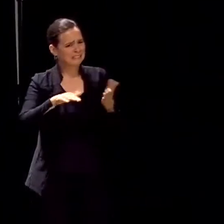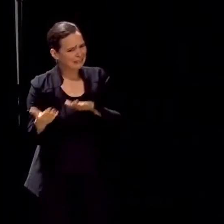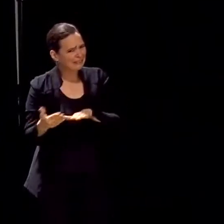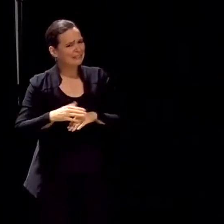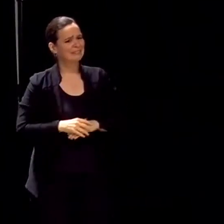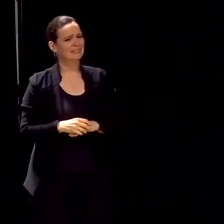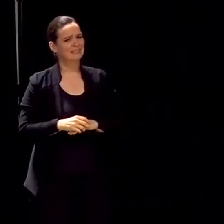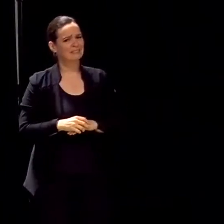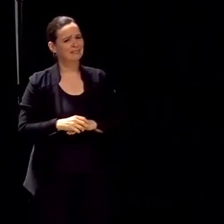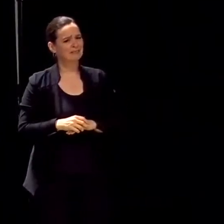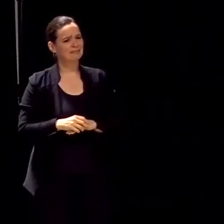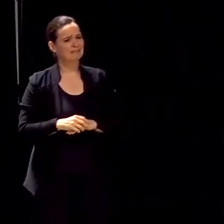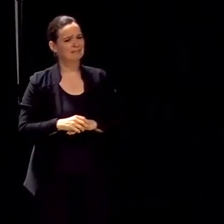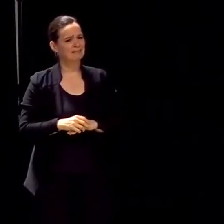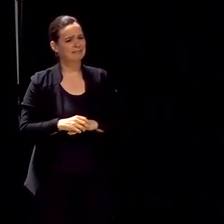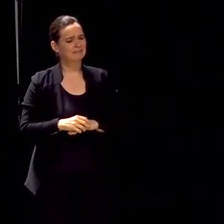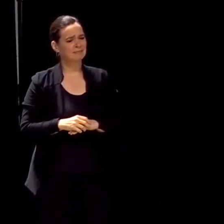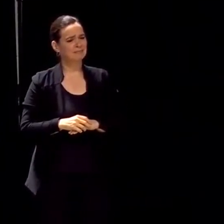We've received